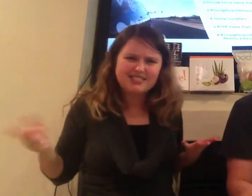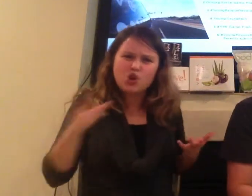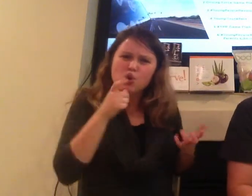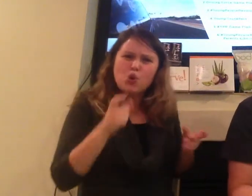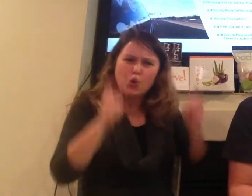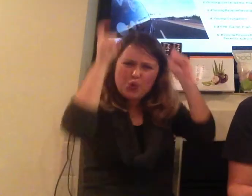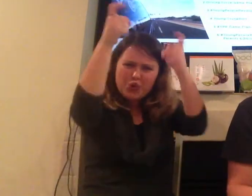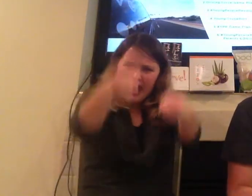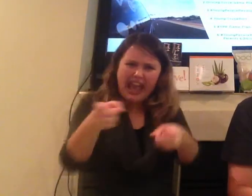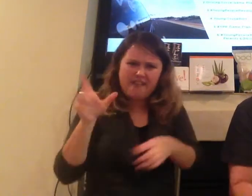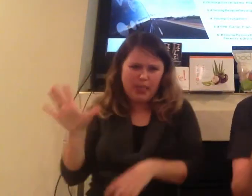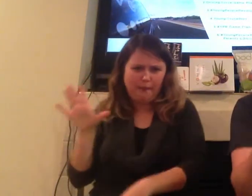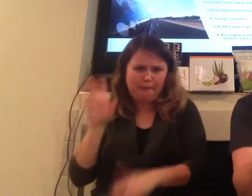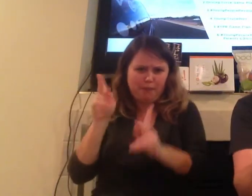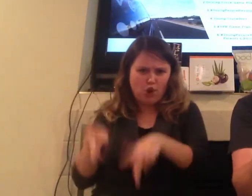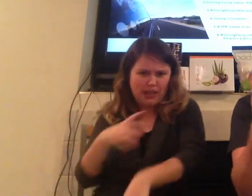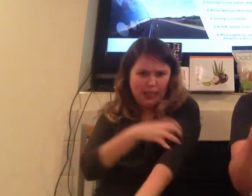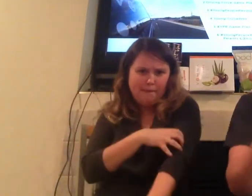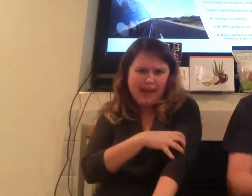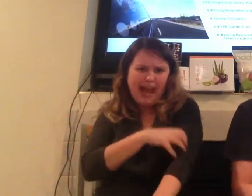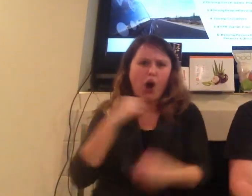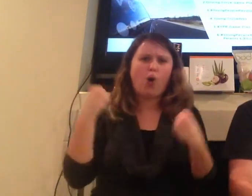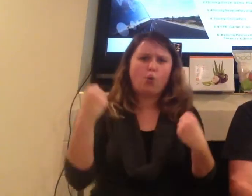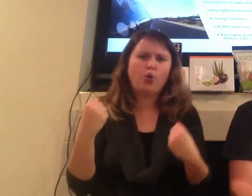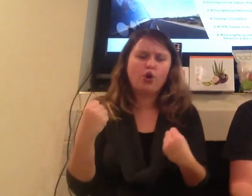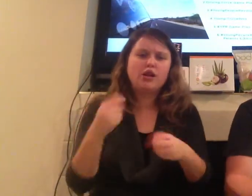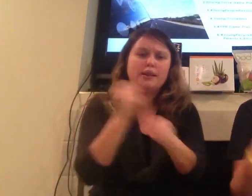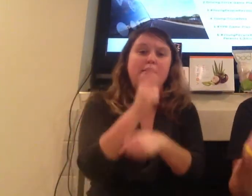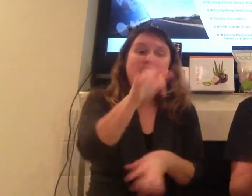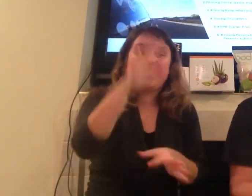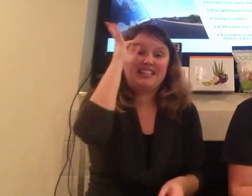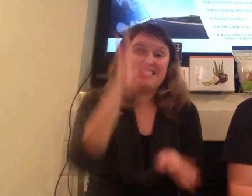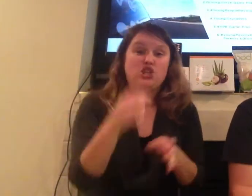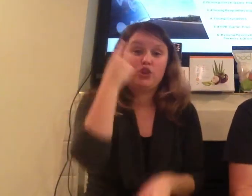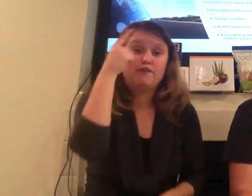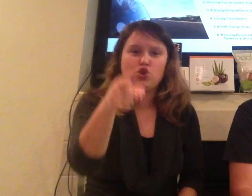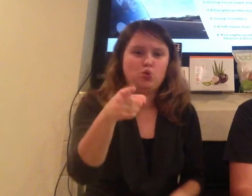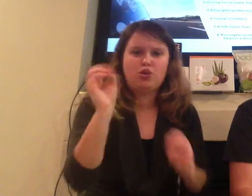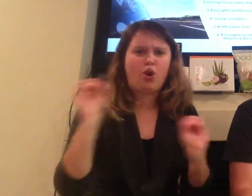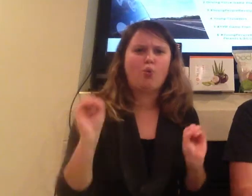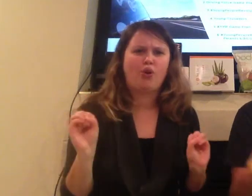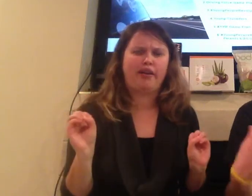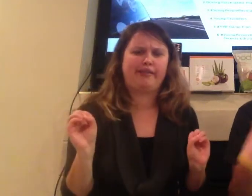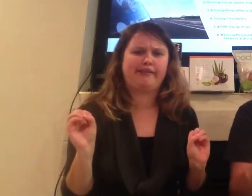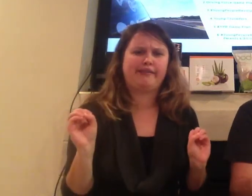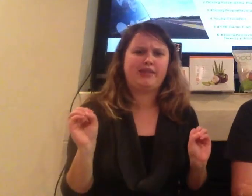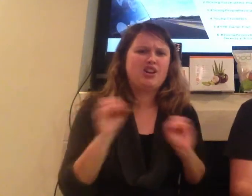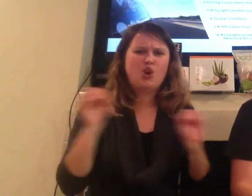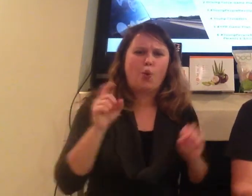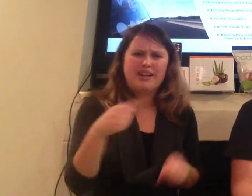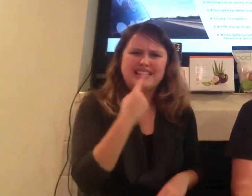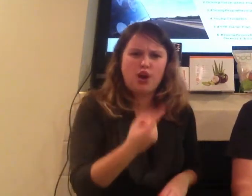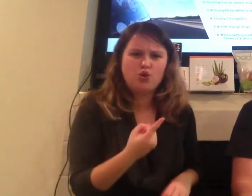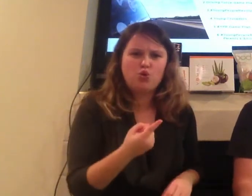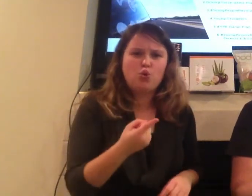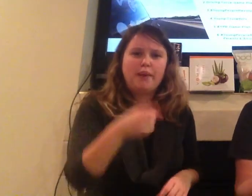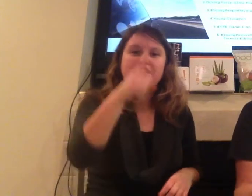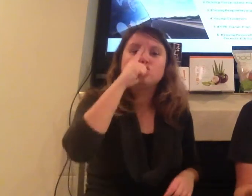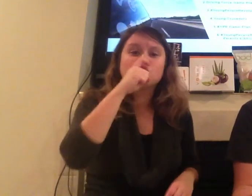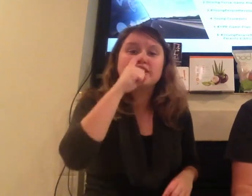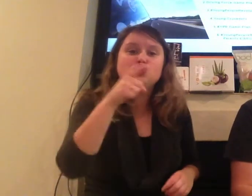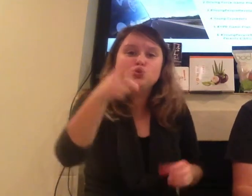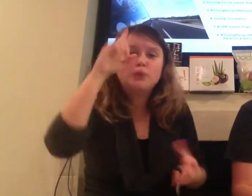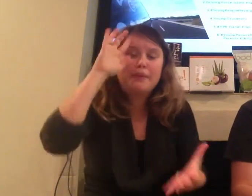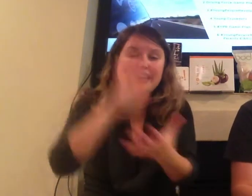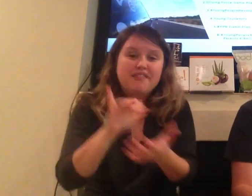gave them the power to make that decision for you in your life? The answer is nobody. That's what we were fooled into believing most